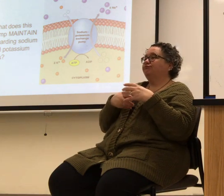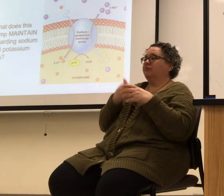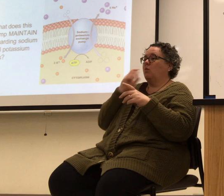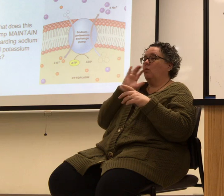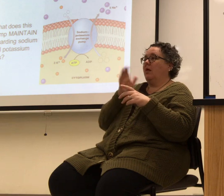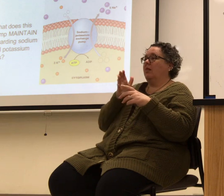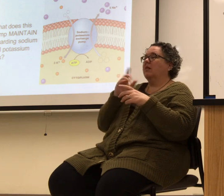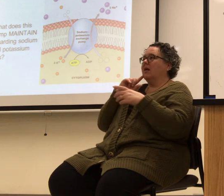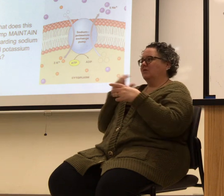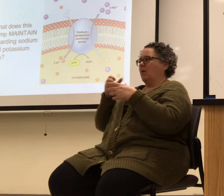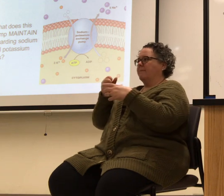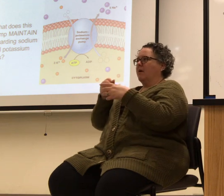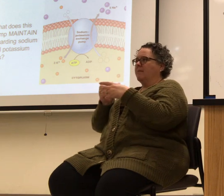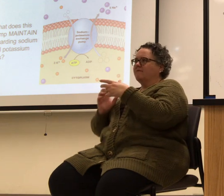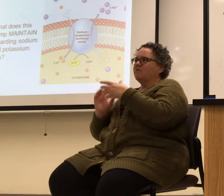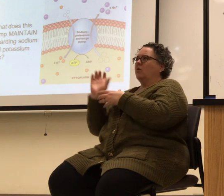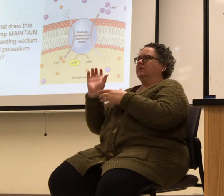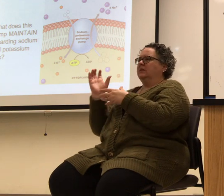leak.